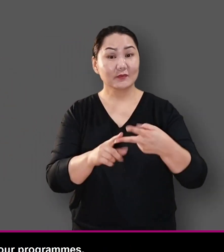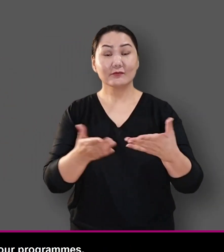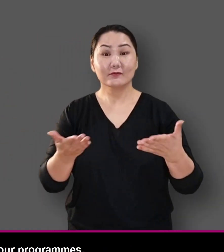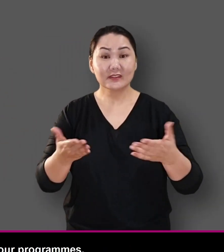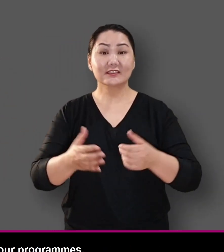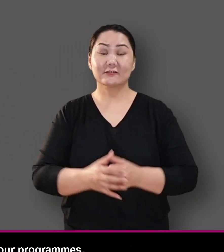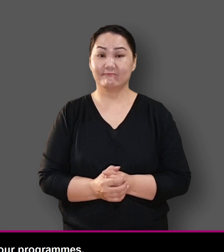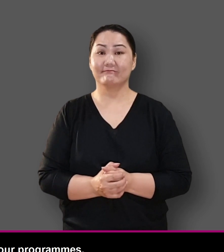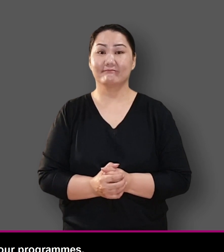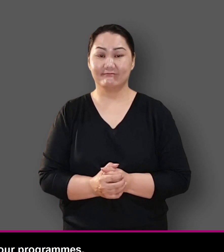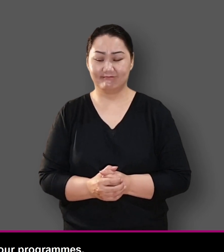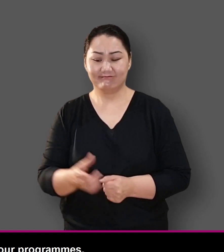Across all our programs.